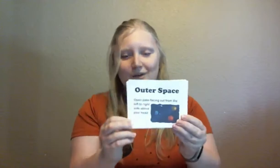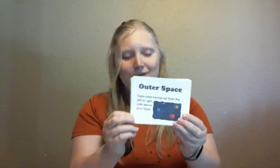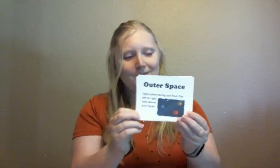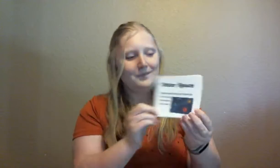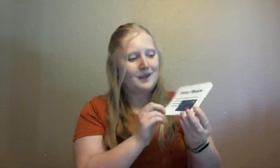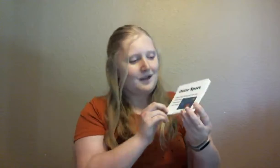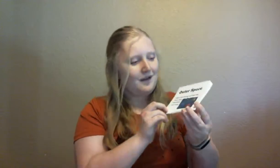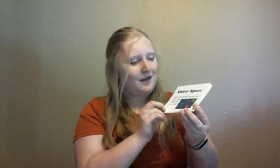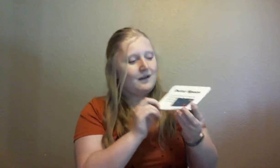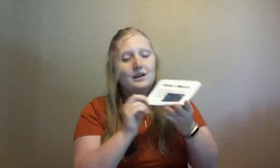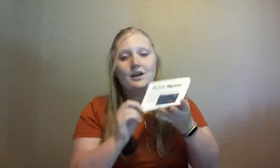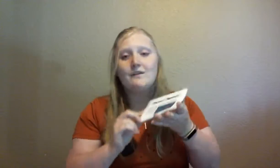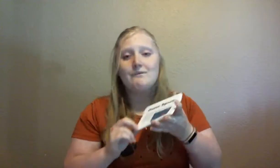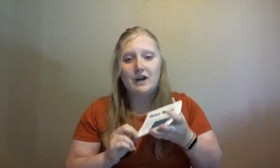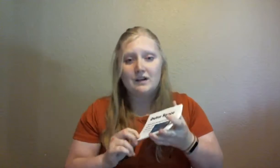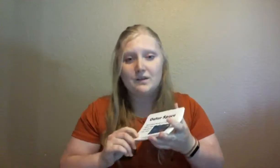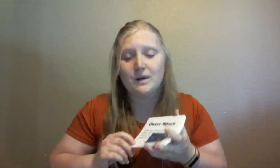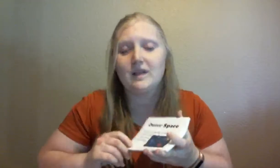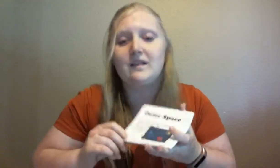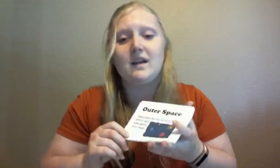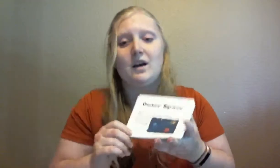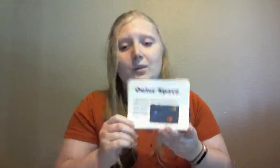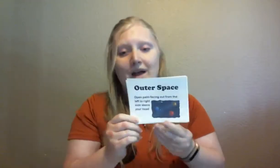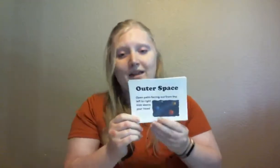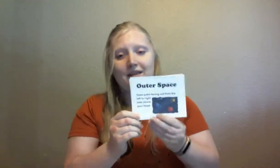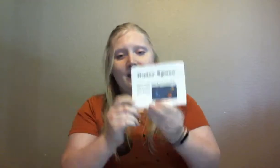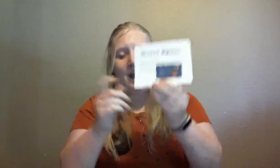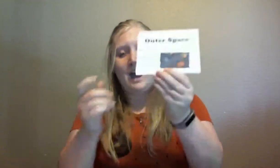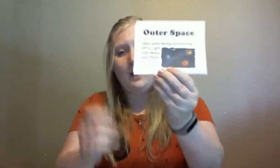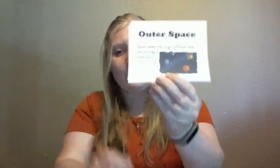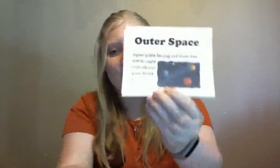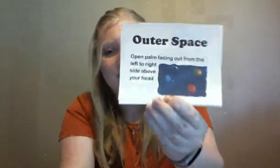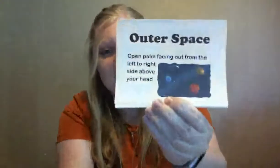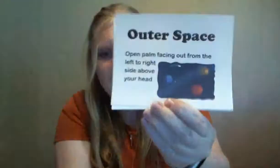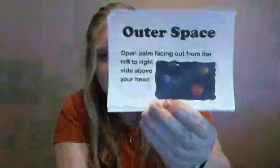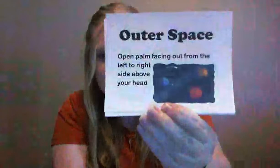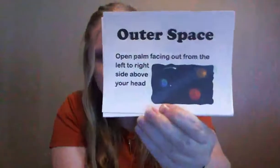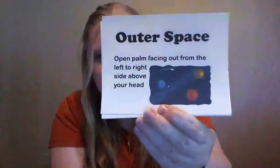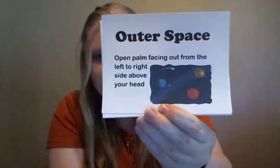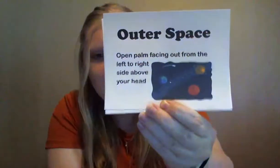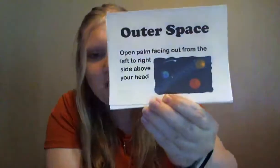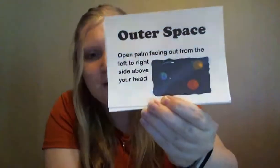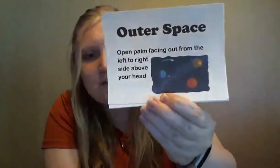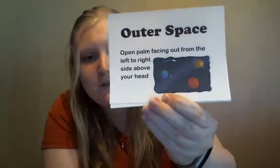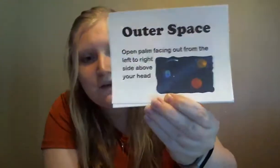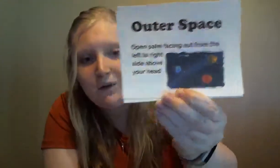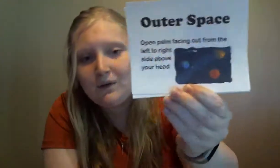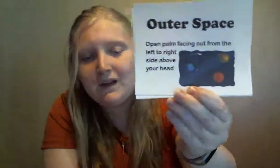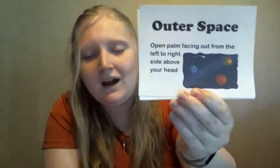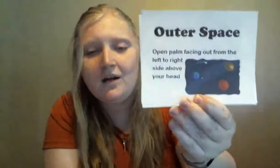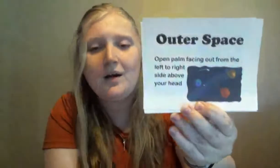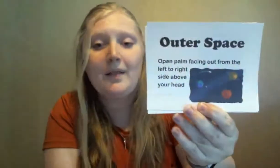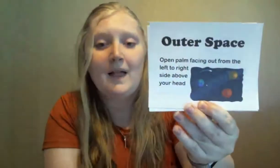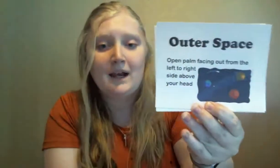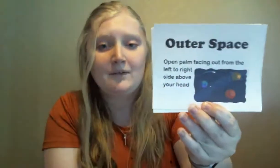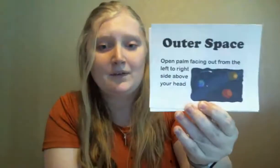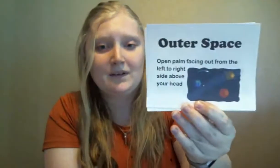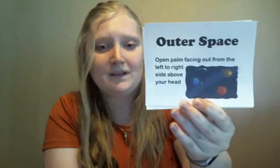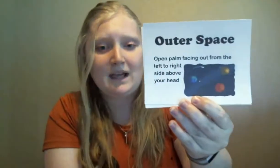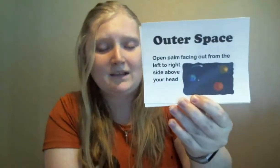So first we're going to start with outer space. So there are a lot of different signs